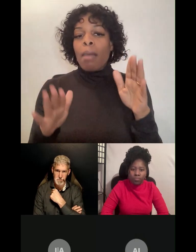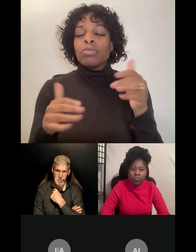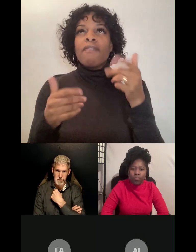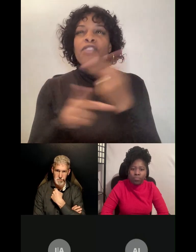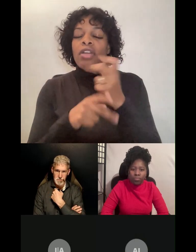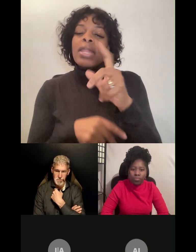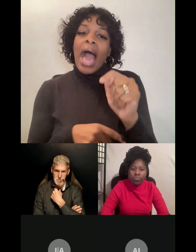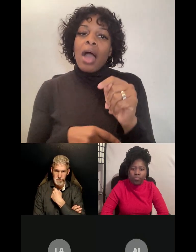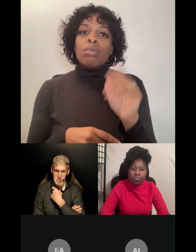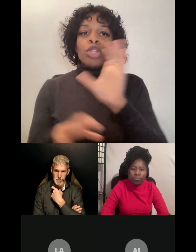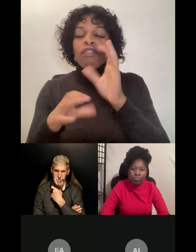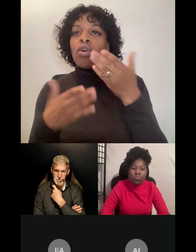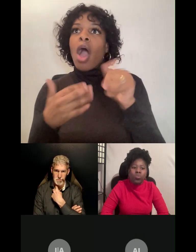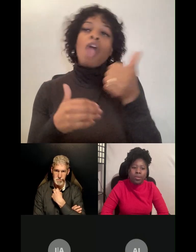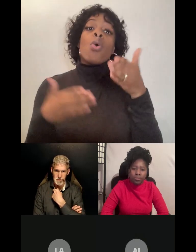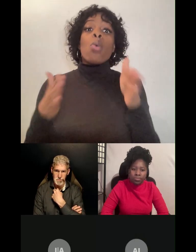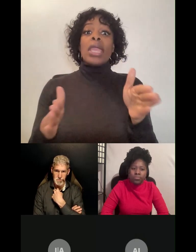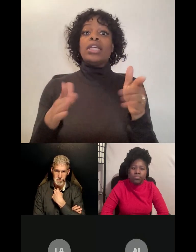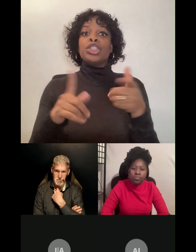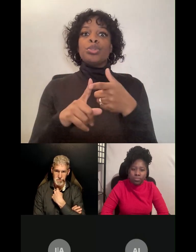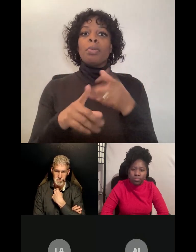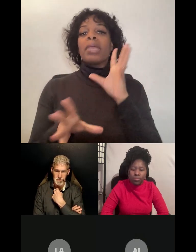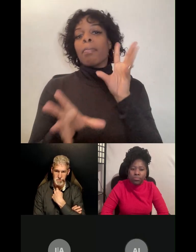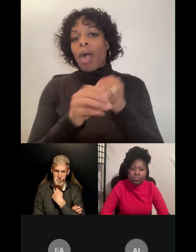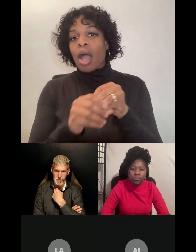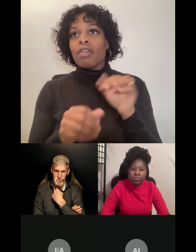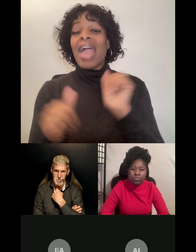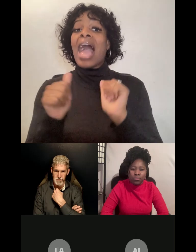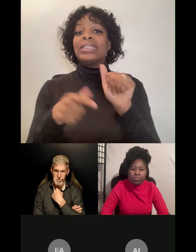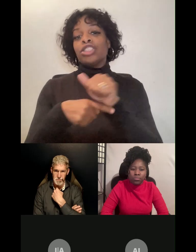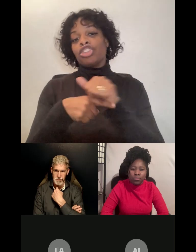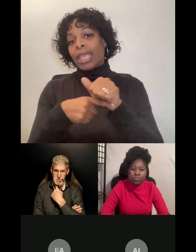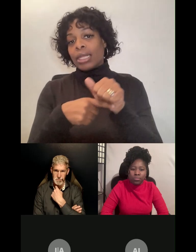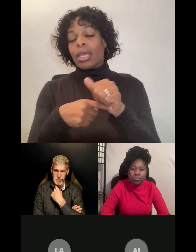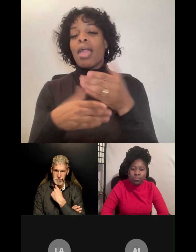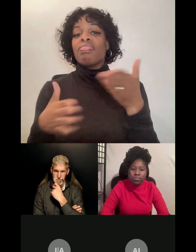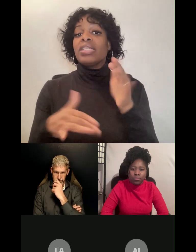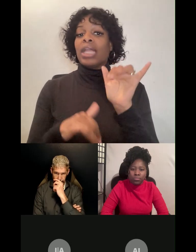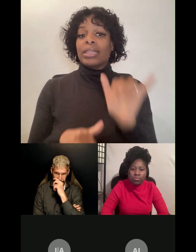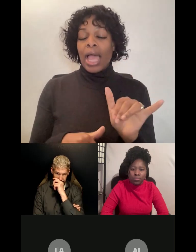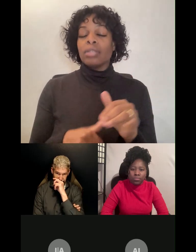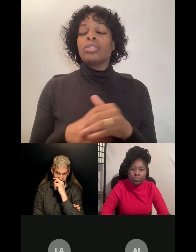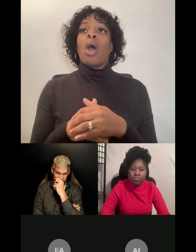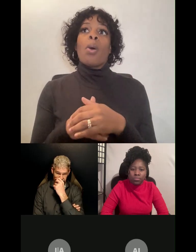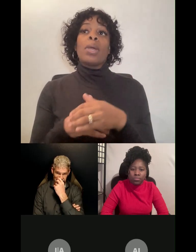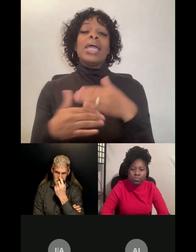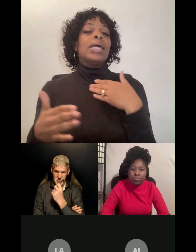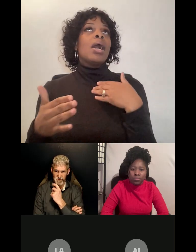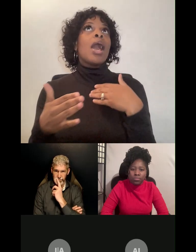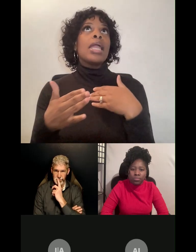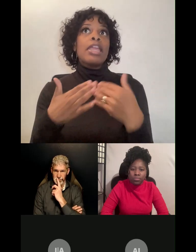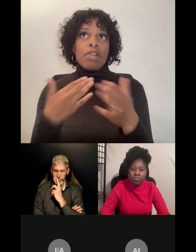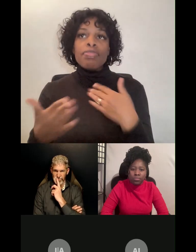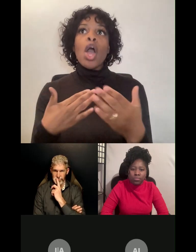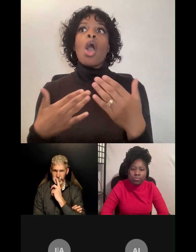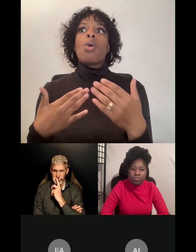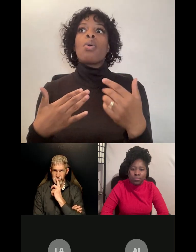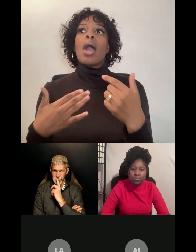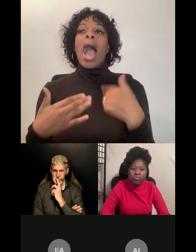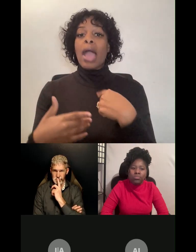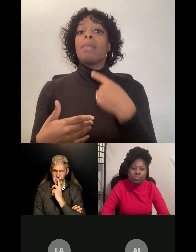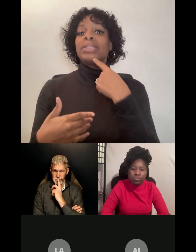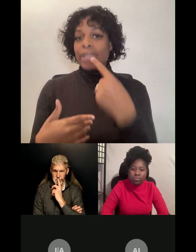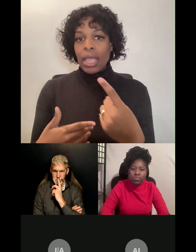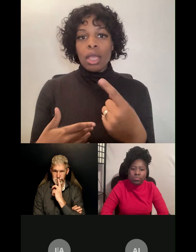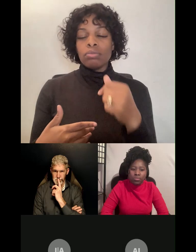don't give up. Figure it out. Look for other ways to be a part of acting training and things like that. So even